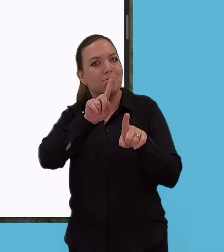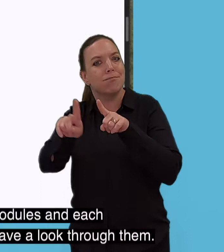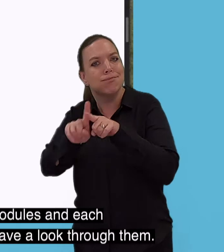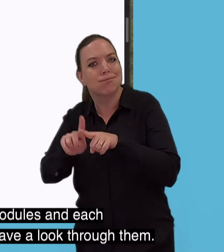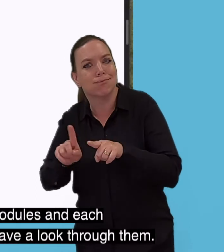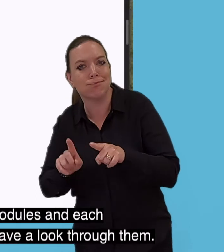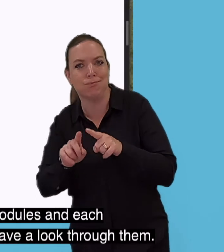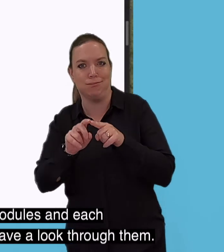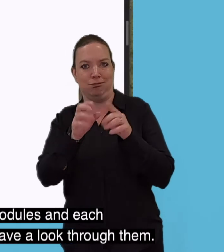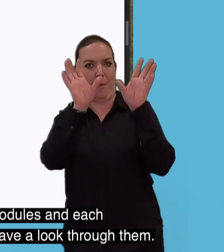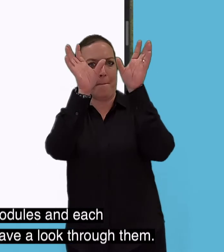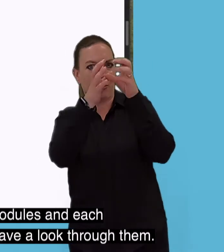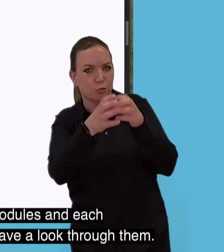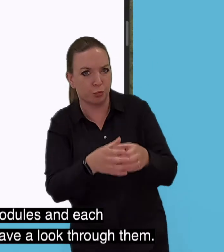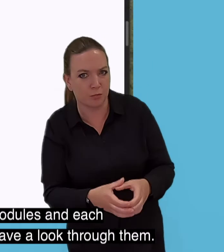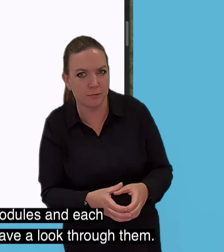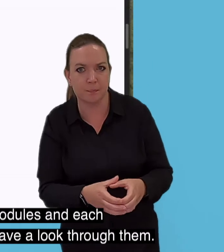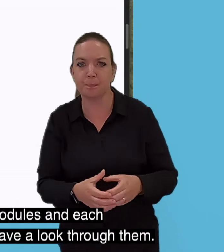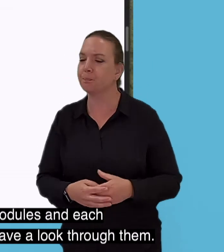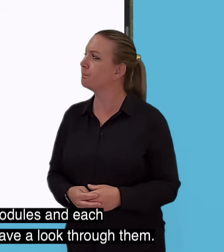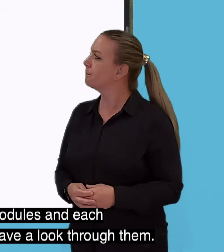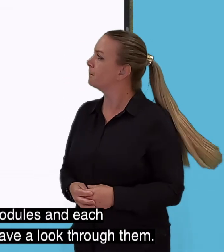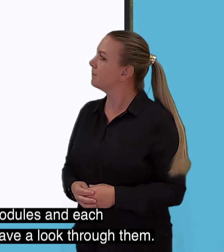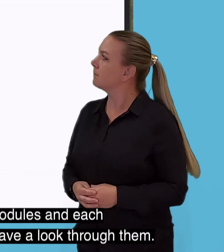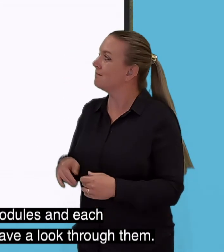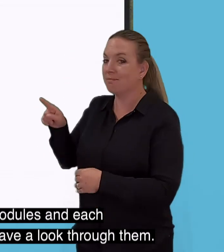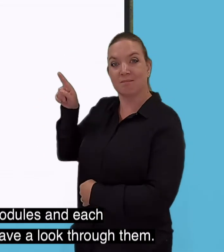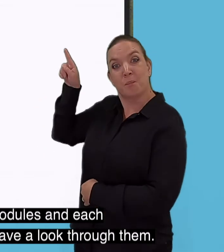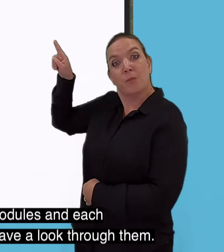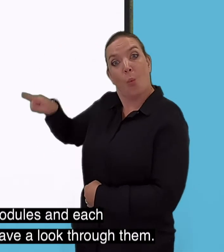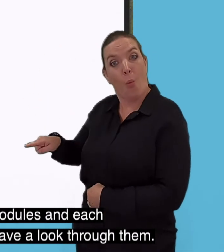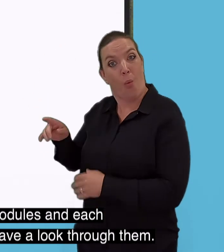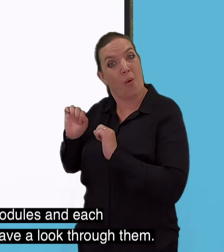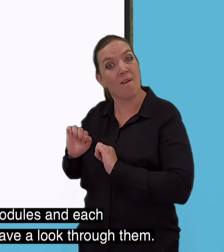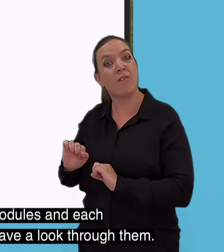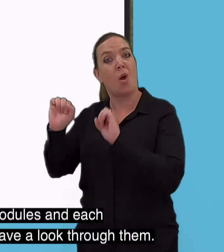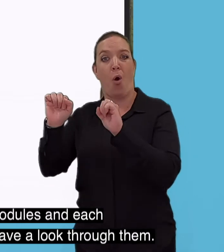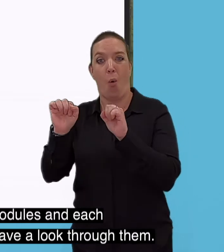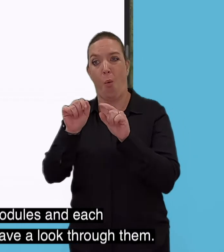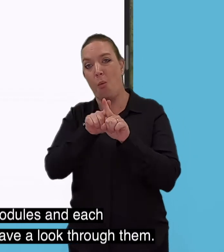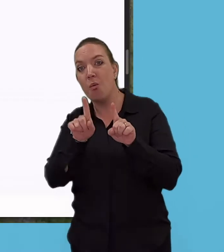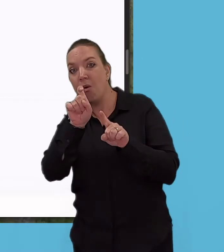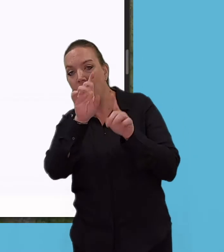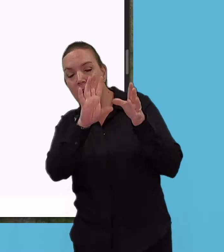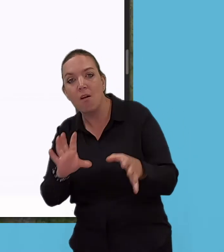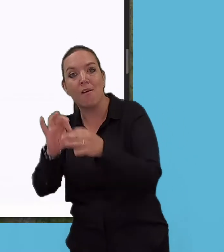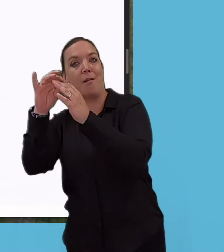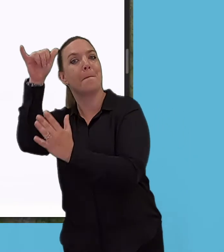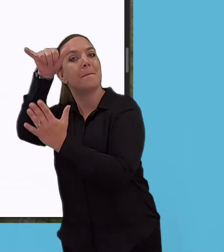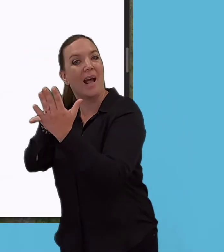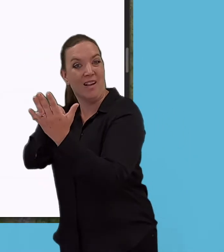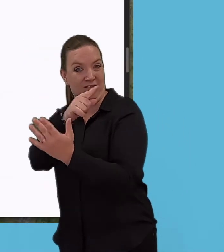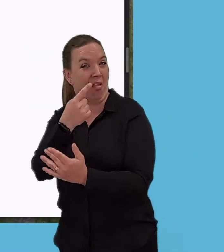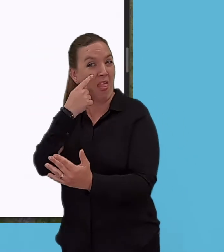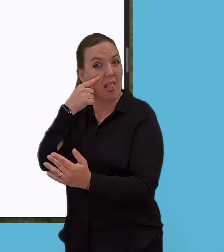Once you click on that, you can see all the different modules. And each one of these has their own page, so you can have a look